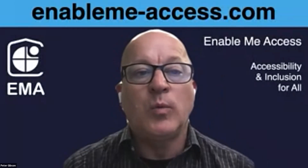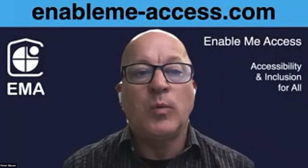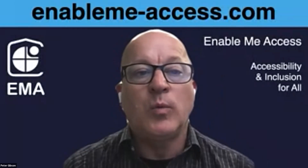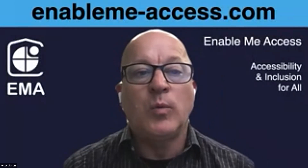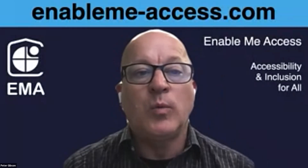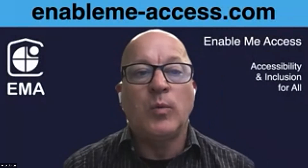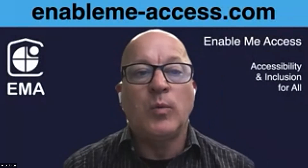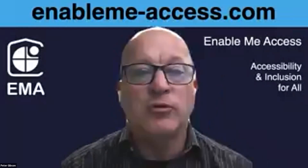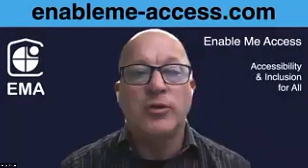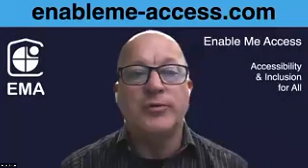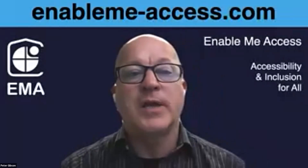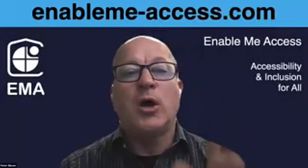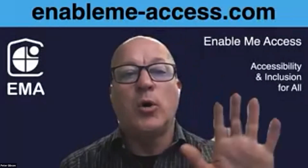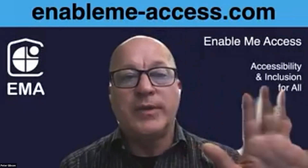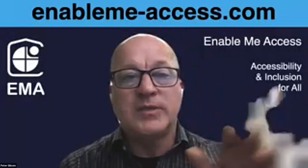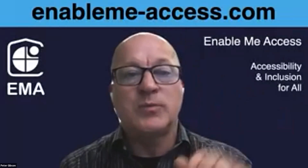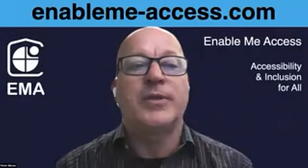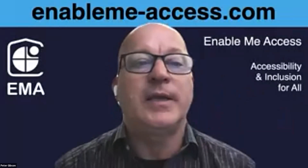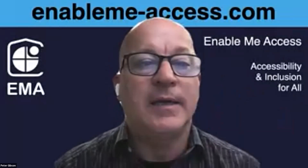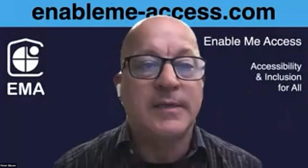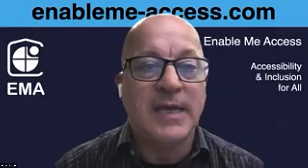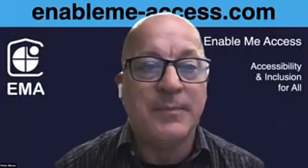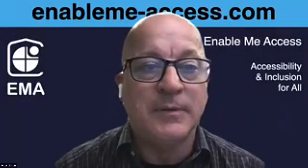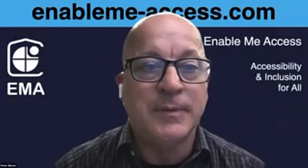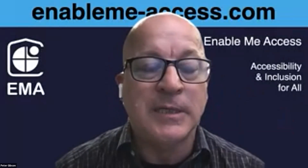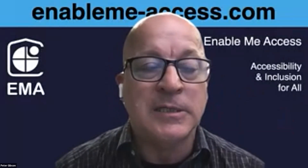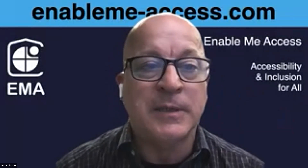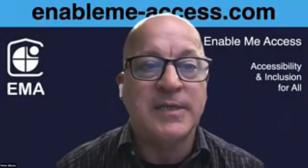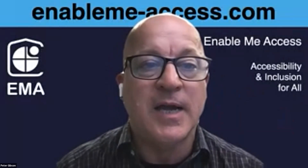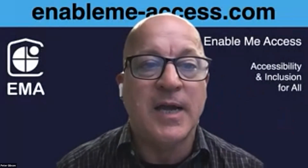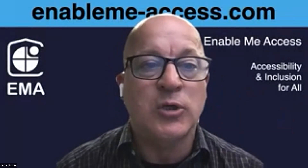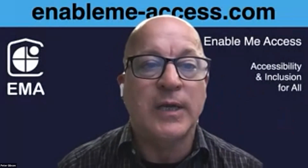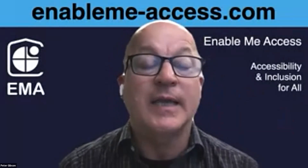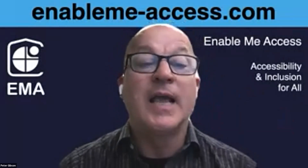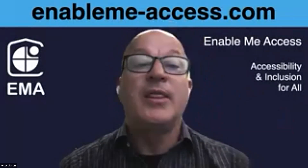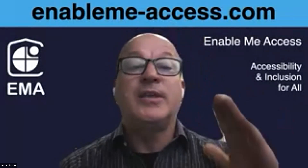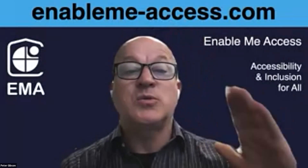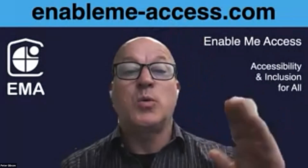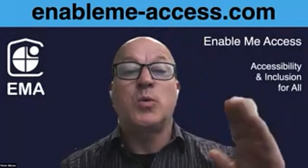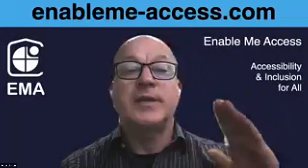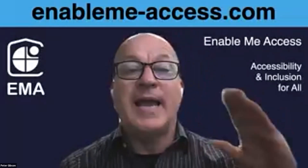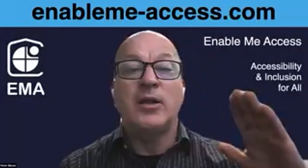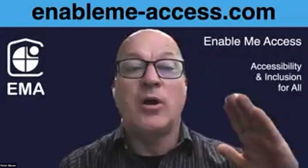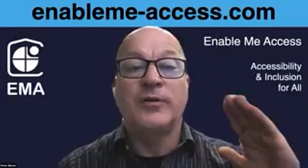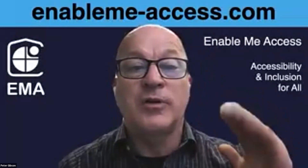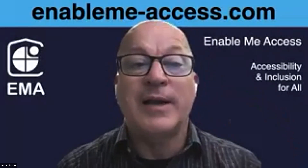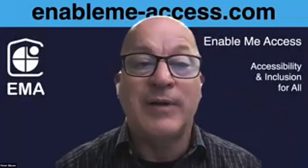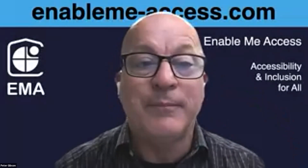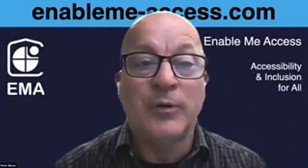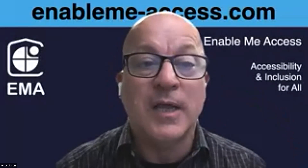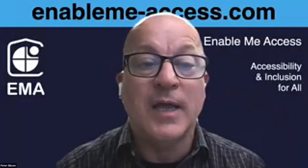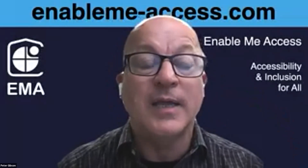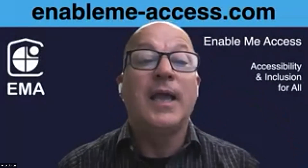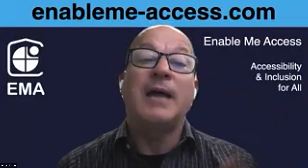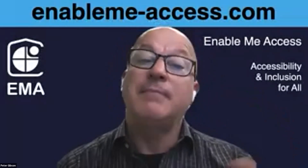we have visual cues. Oh, this is what the disability sign is looking like. This is what the angle of a correct